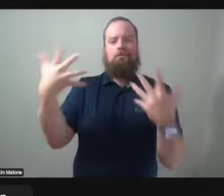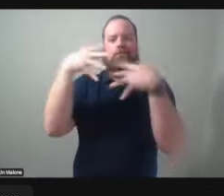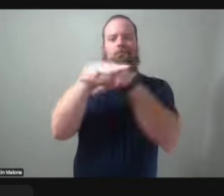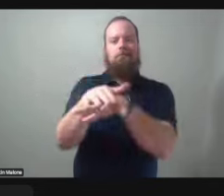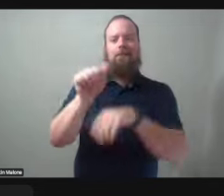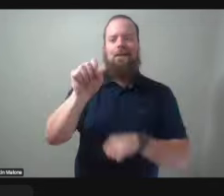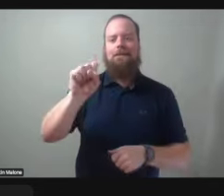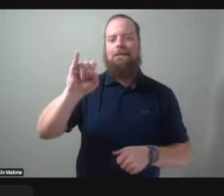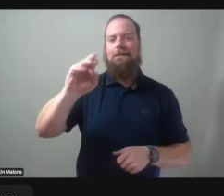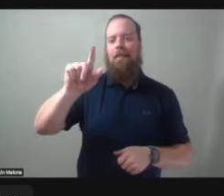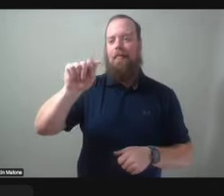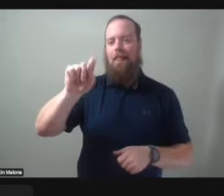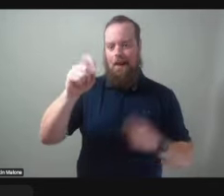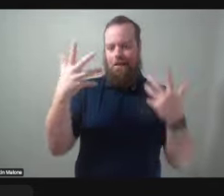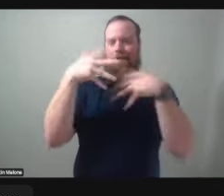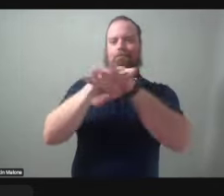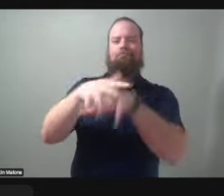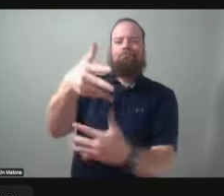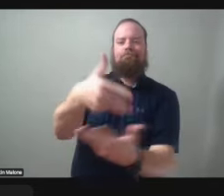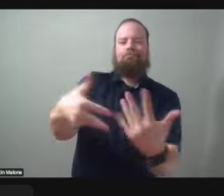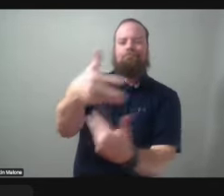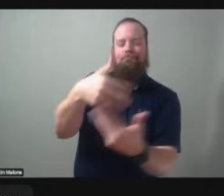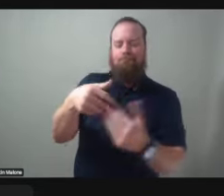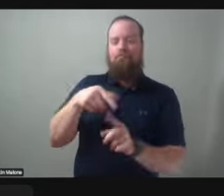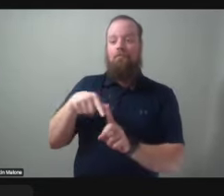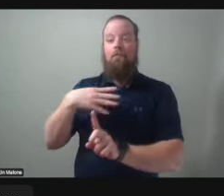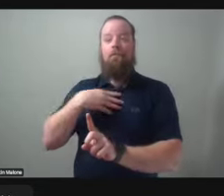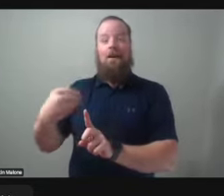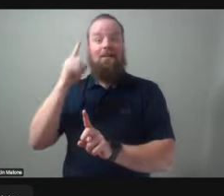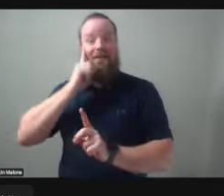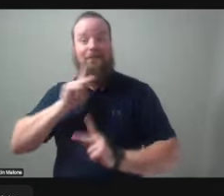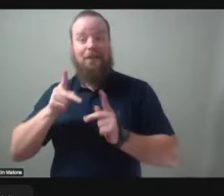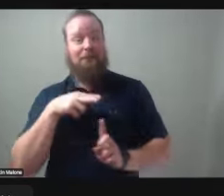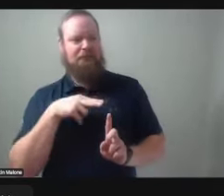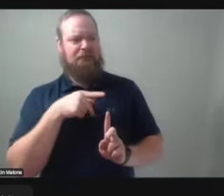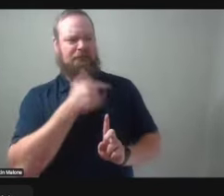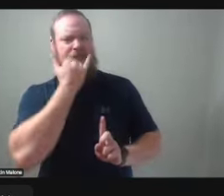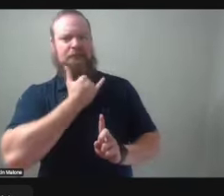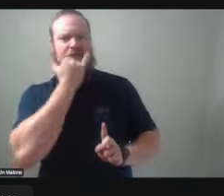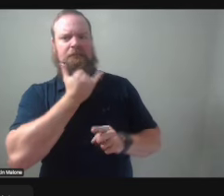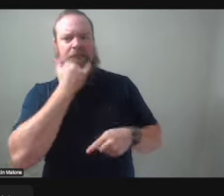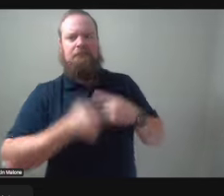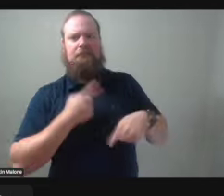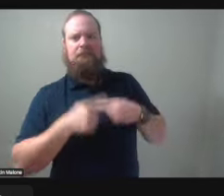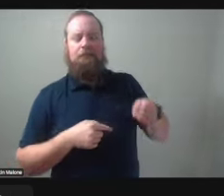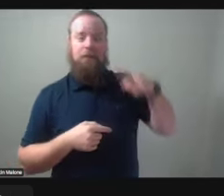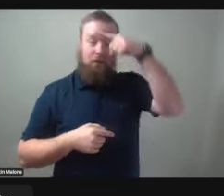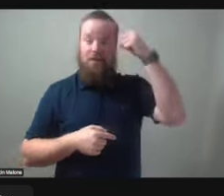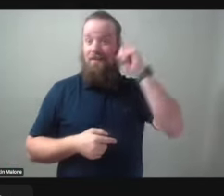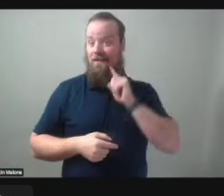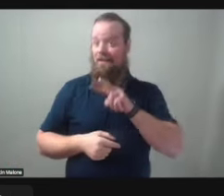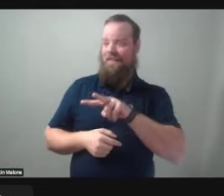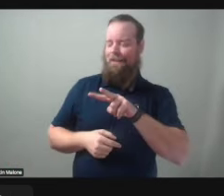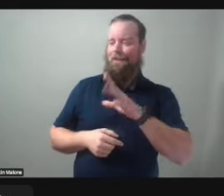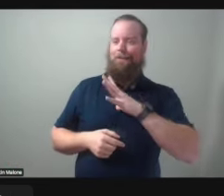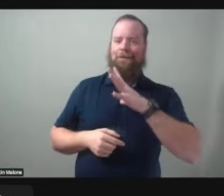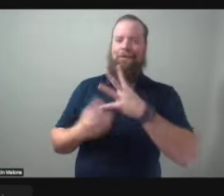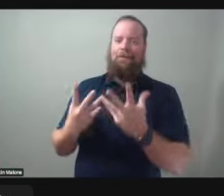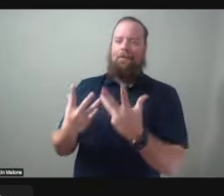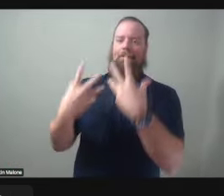brown were still being educated within using American Sign Language. And when desegregation happened, there was a